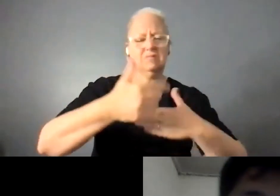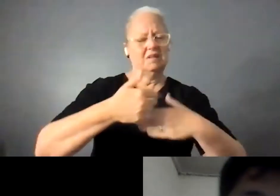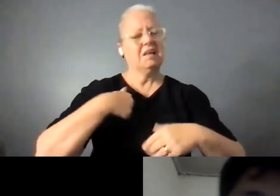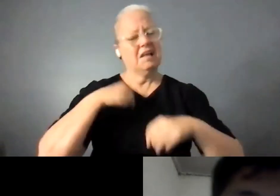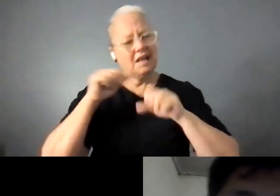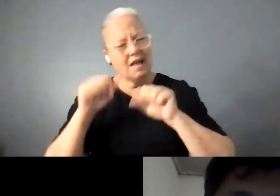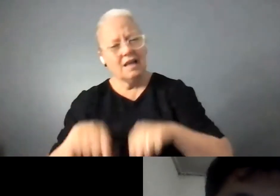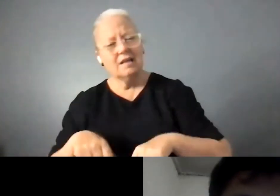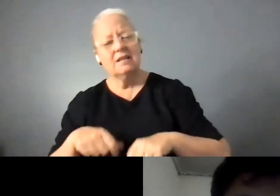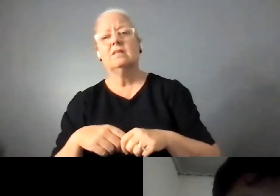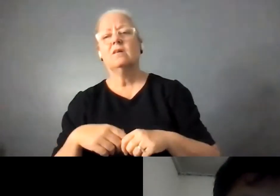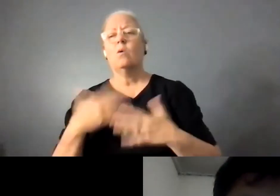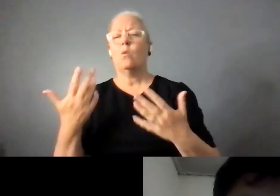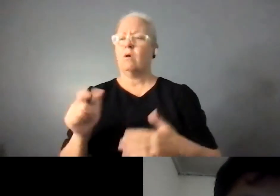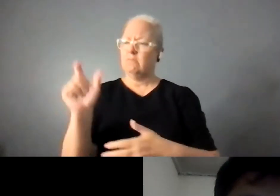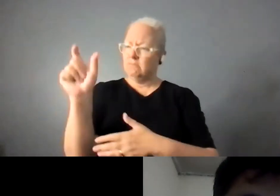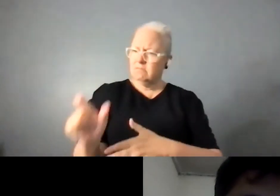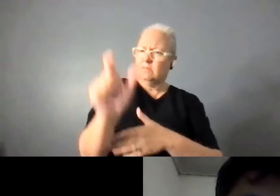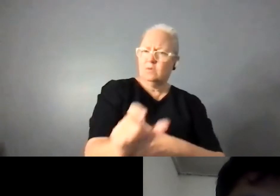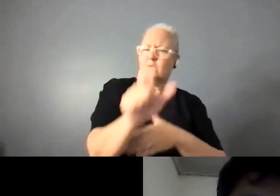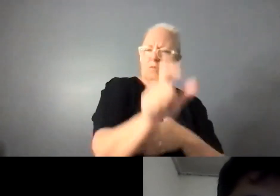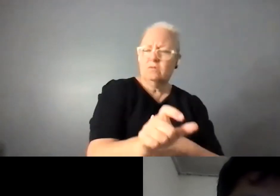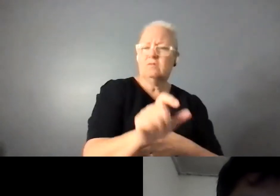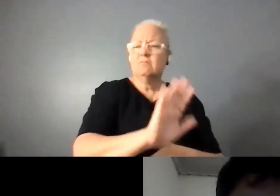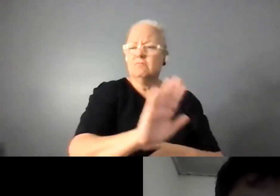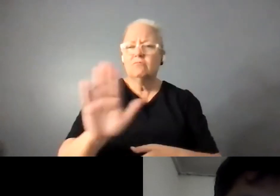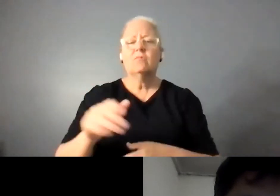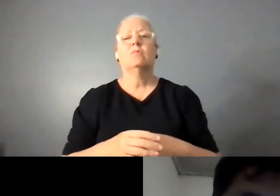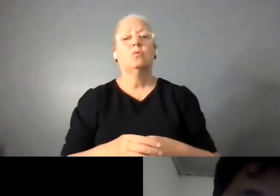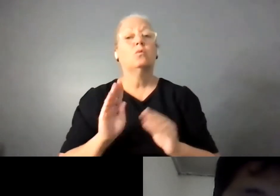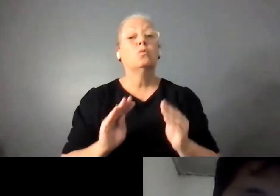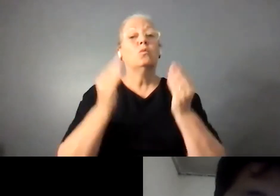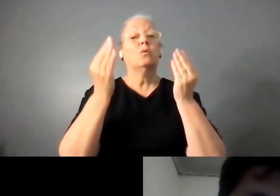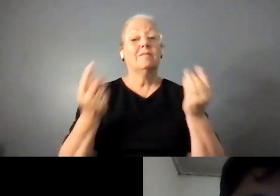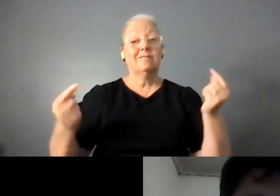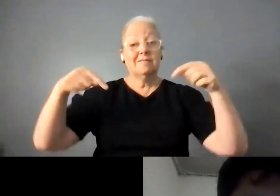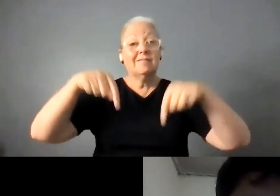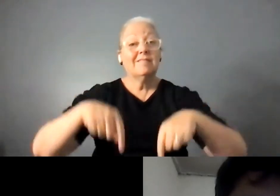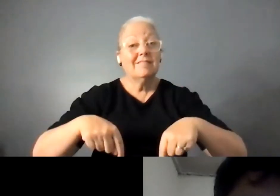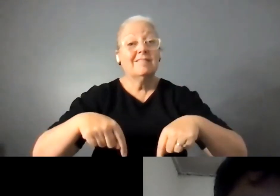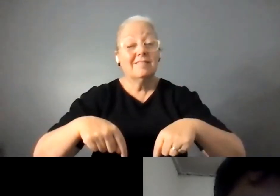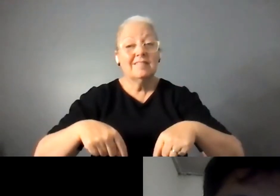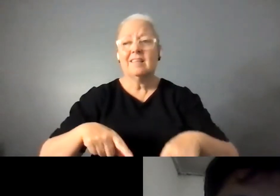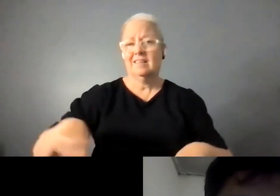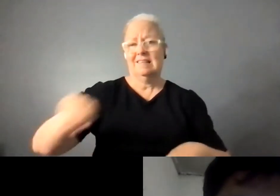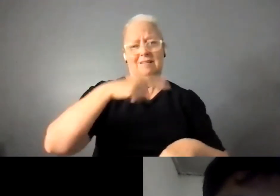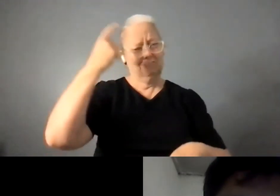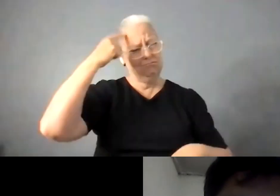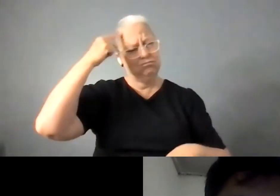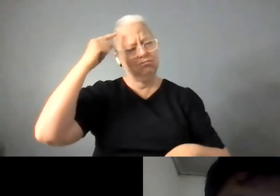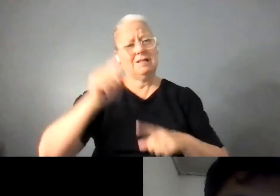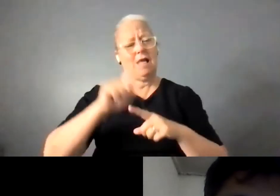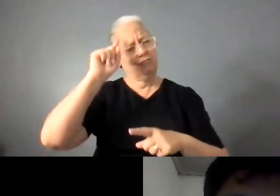individuals. The young people are here are participating of very high caliber. We've seen this now. We've seen